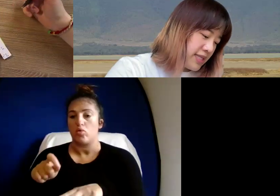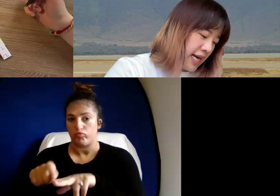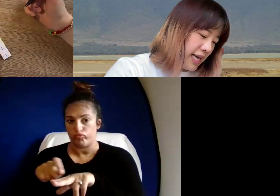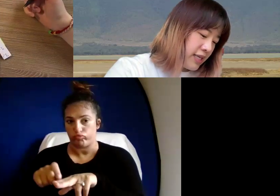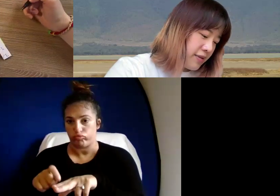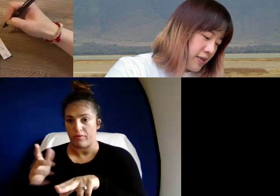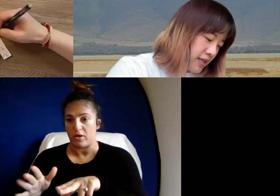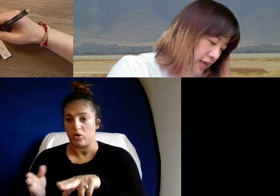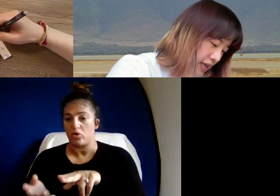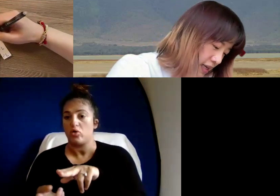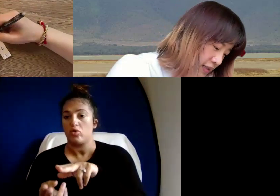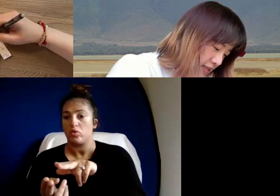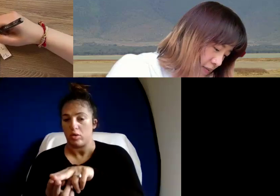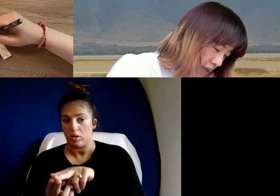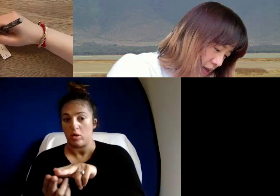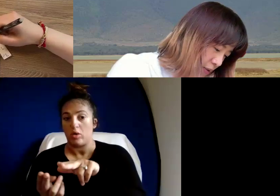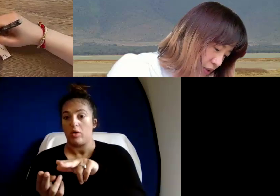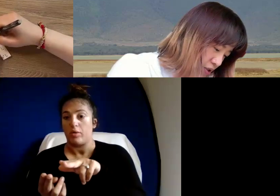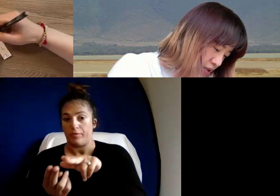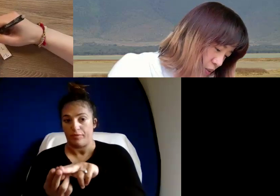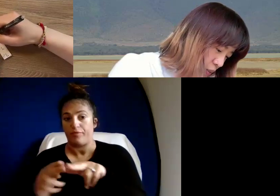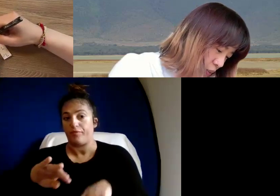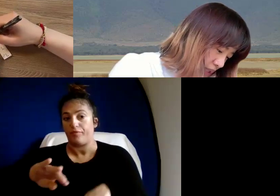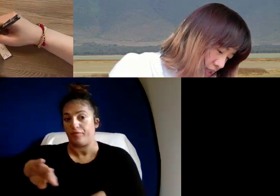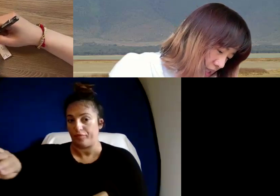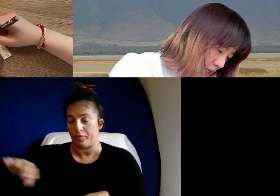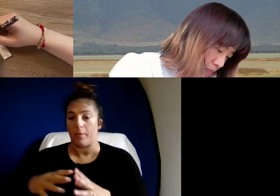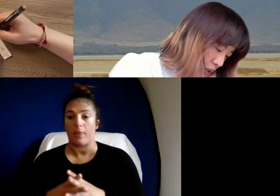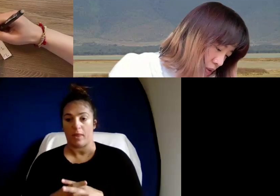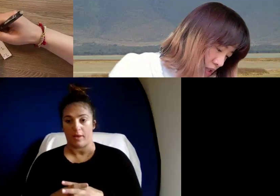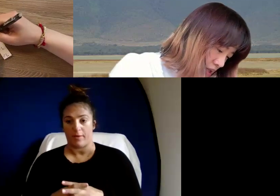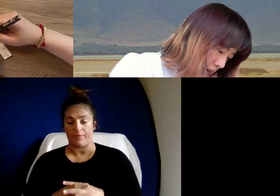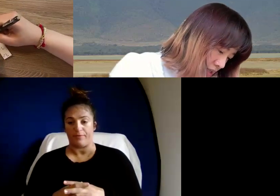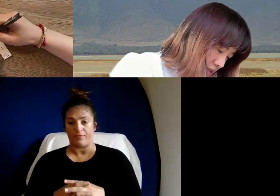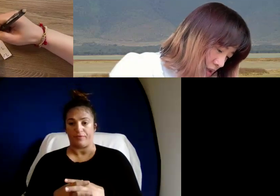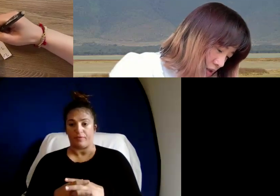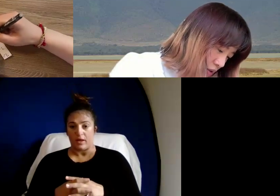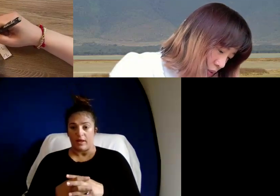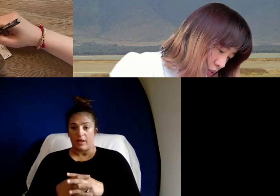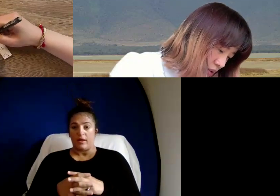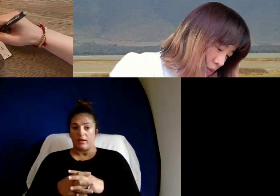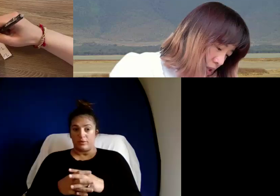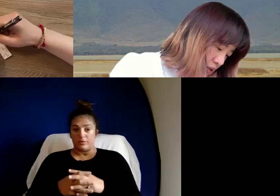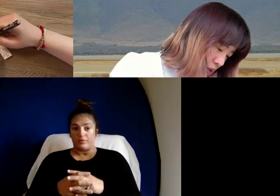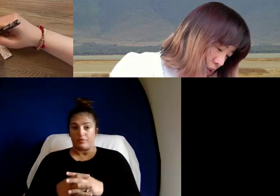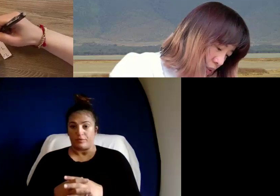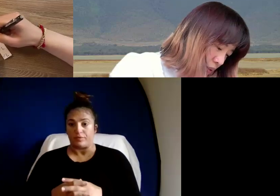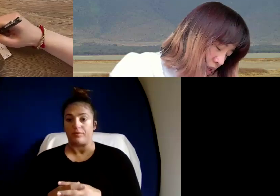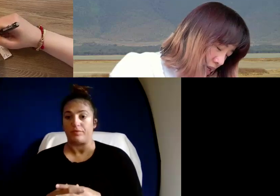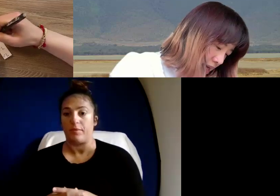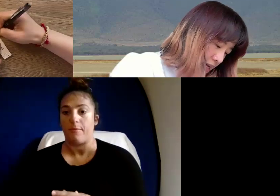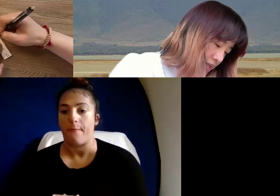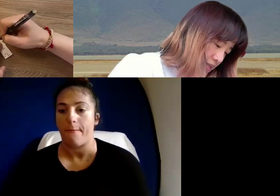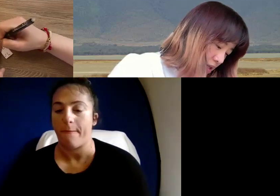set them aside. And I will just quickly poke the dots through number